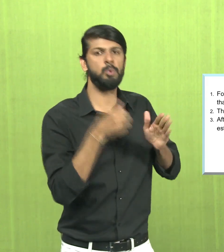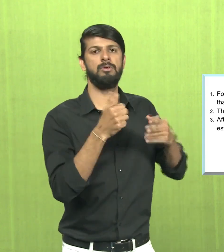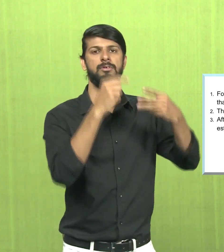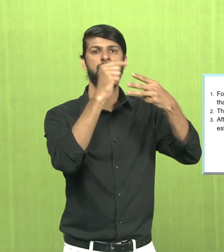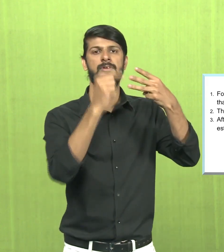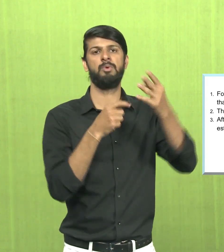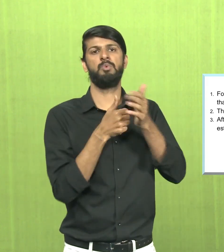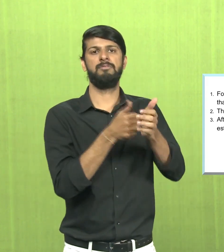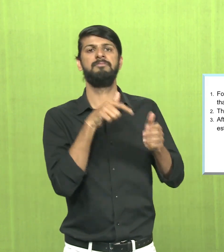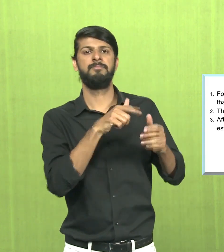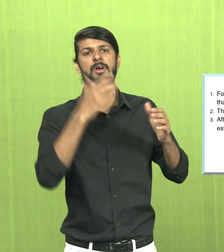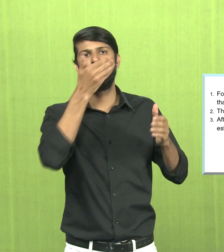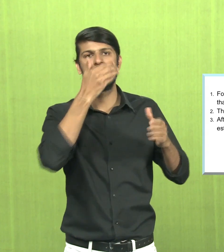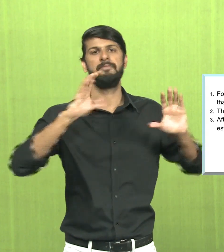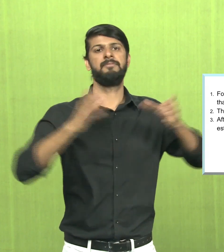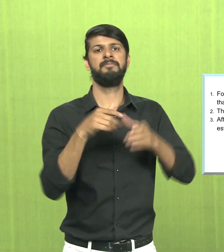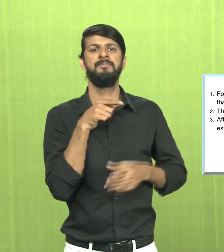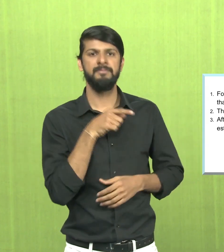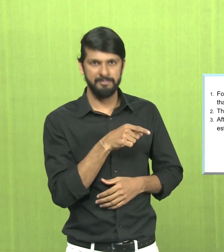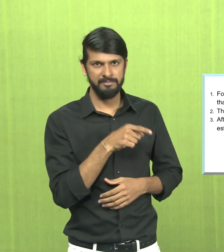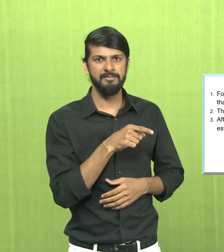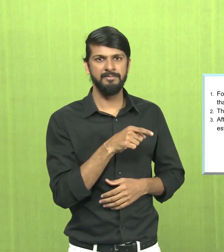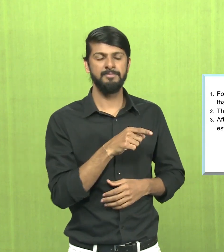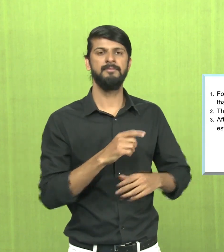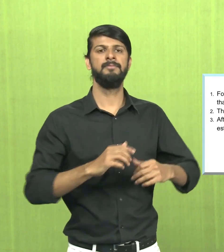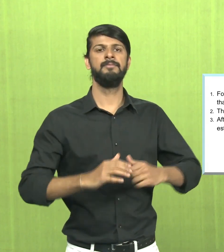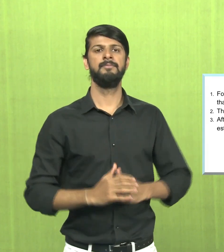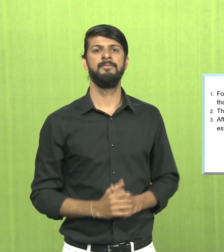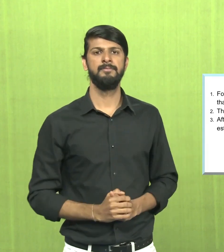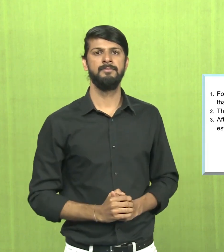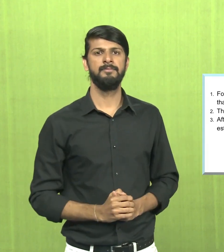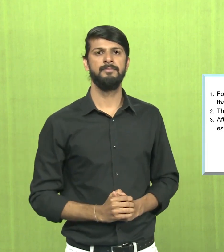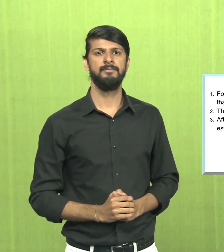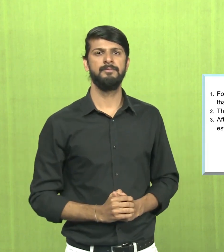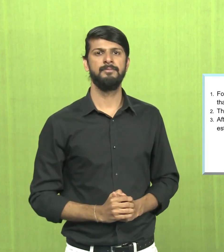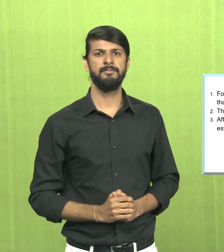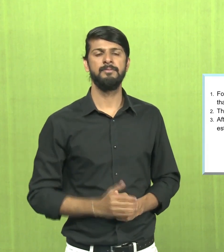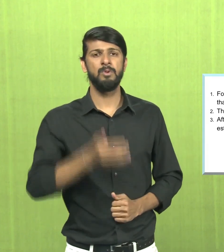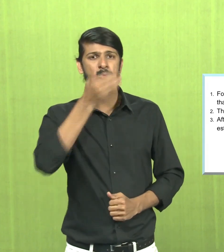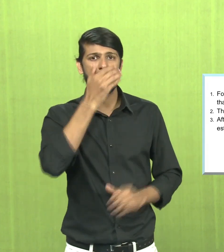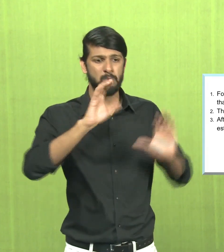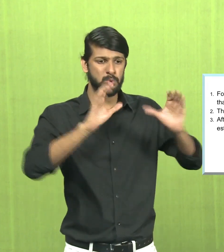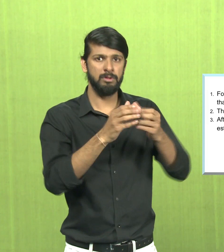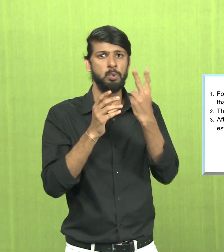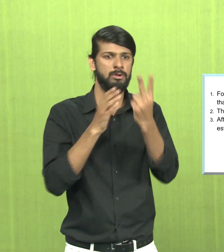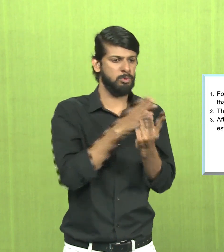to be genuine and ensure we have a positive conduct. These are the three guiding principles of